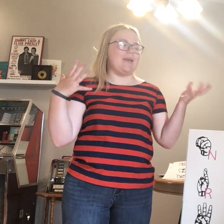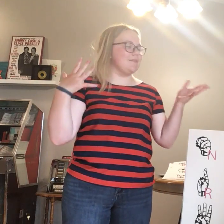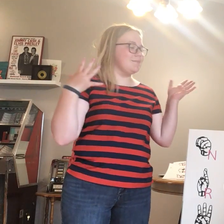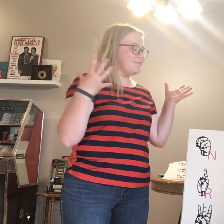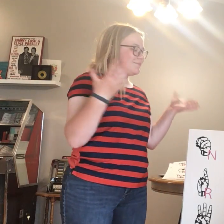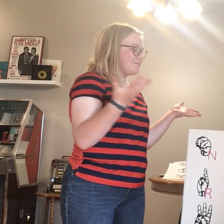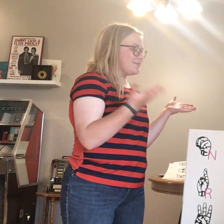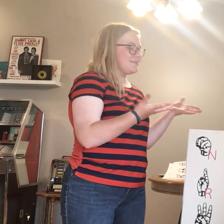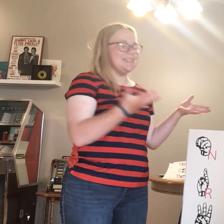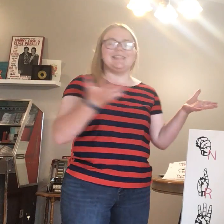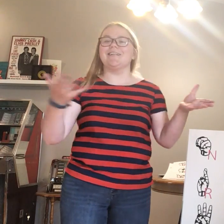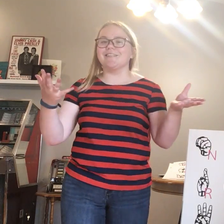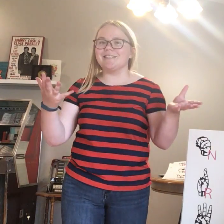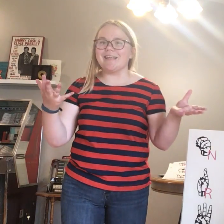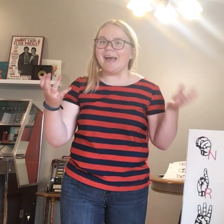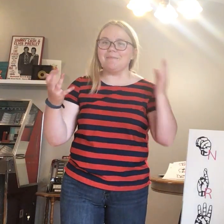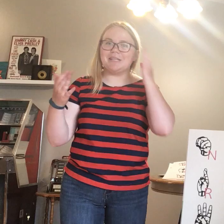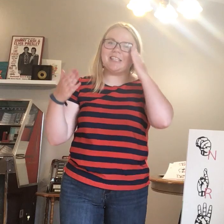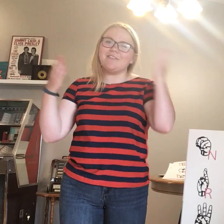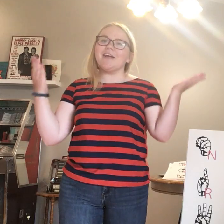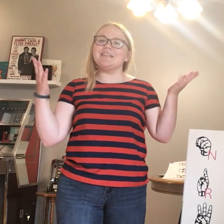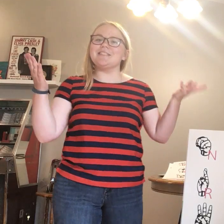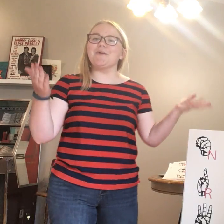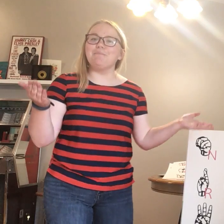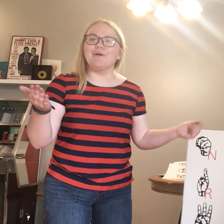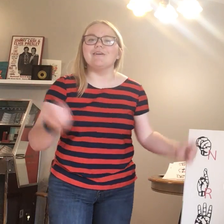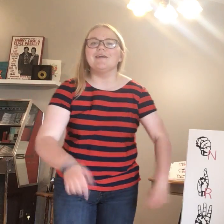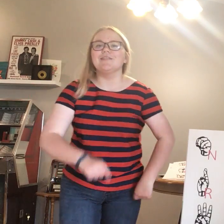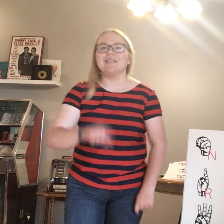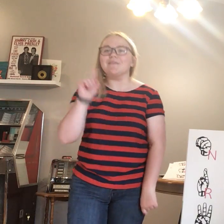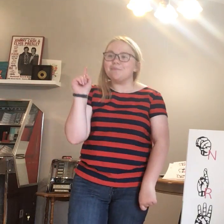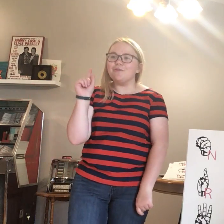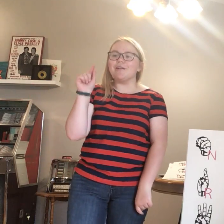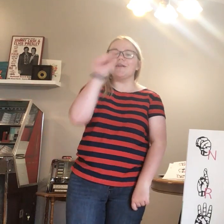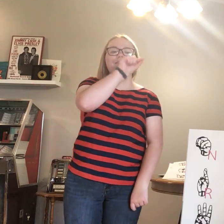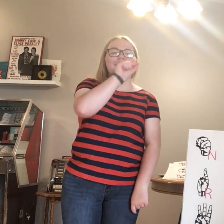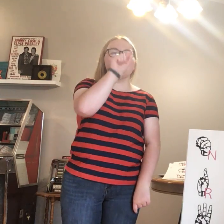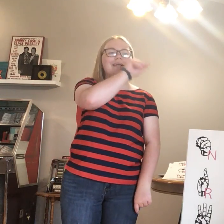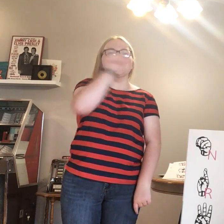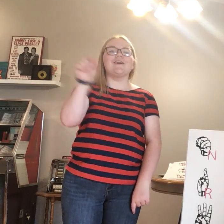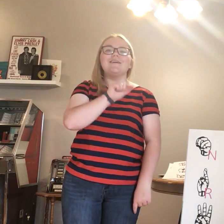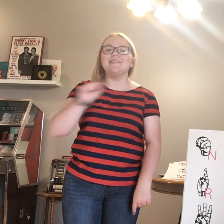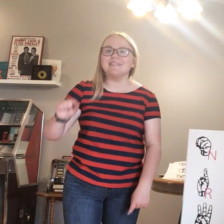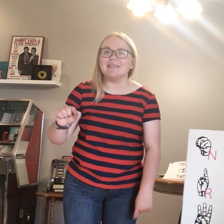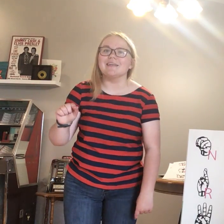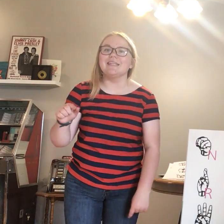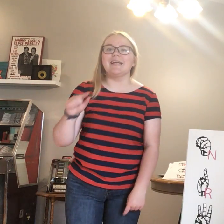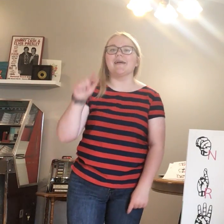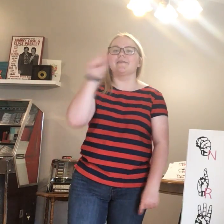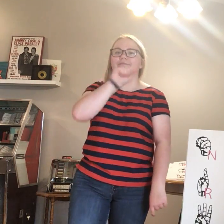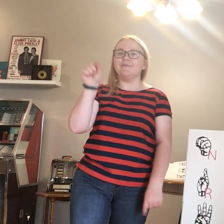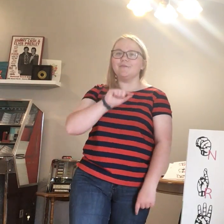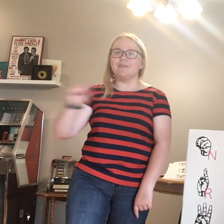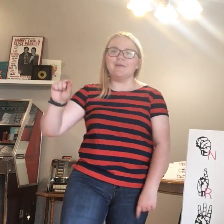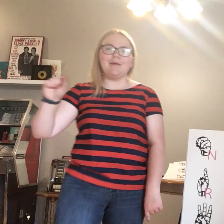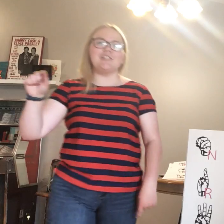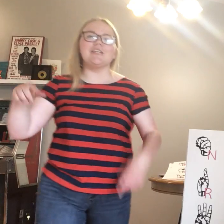favorite letters to sign because it's very simple. Just have your pointer finger and draw a Z in the air. Woo. Imaginary